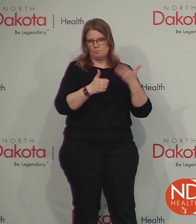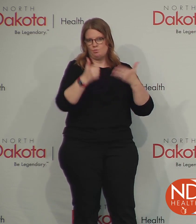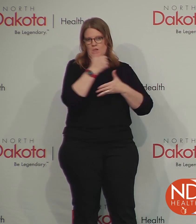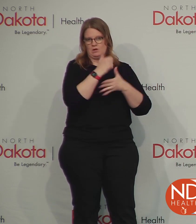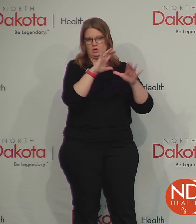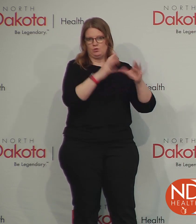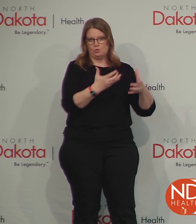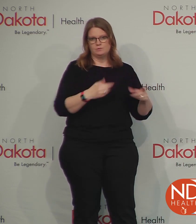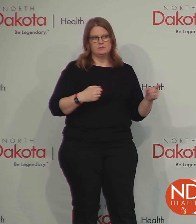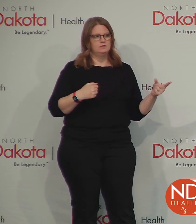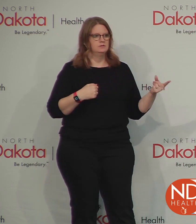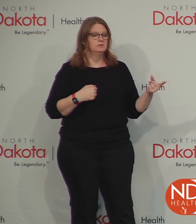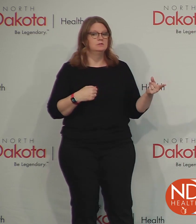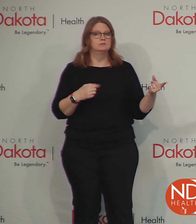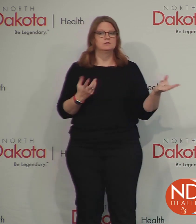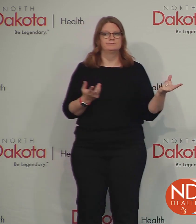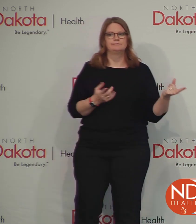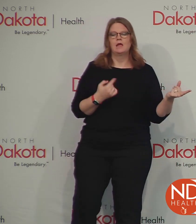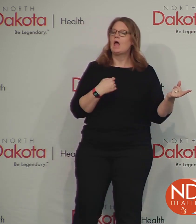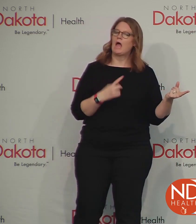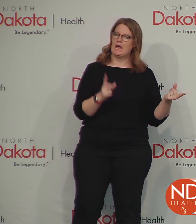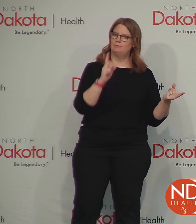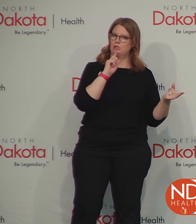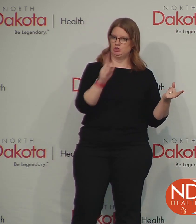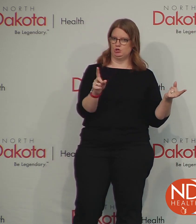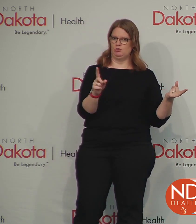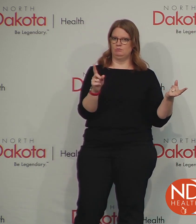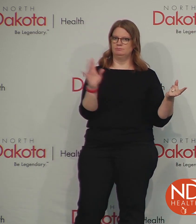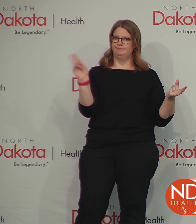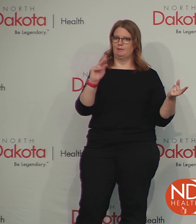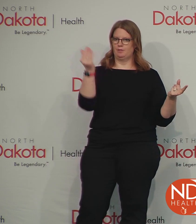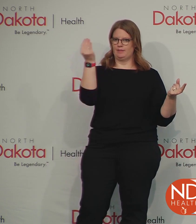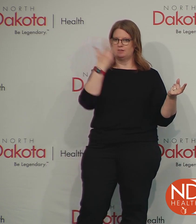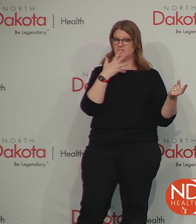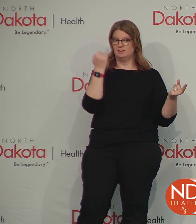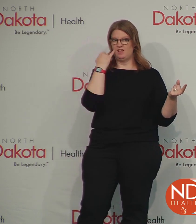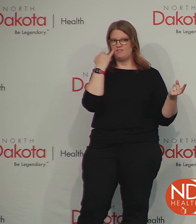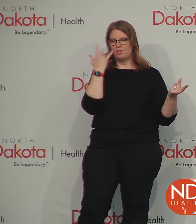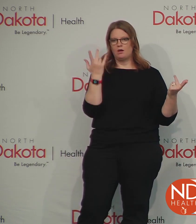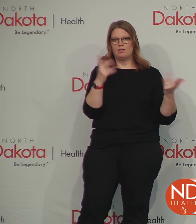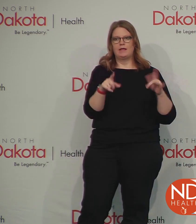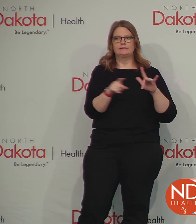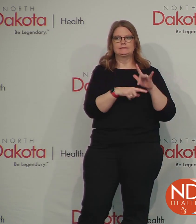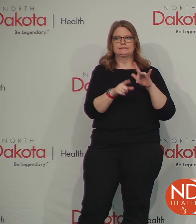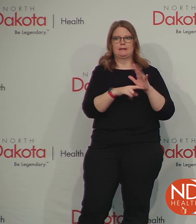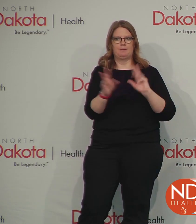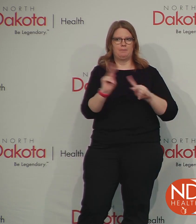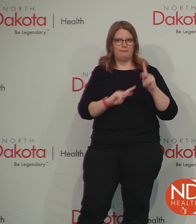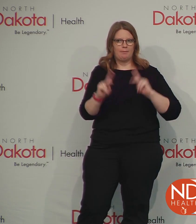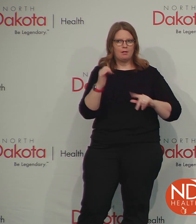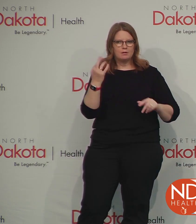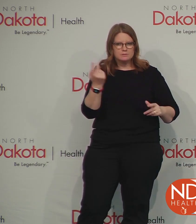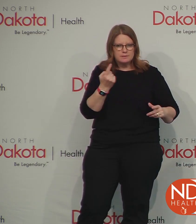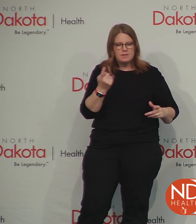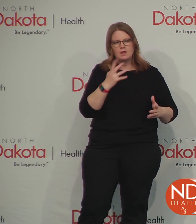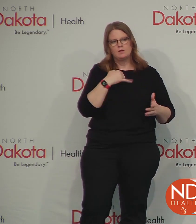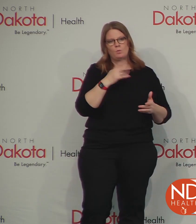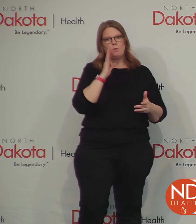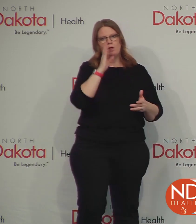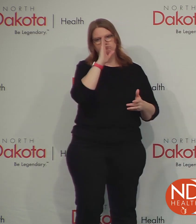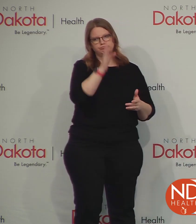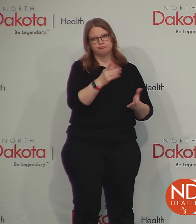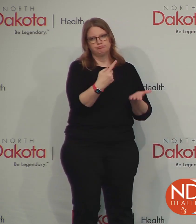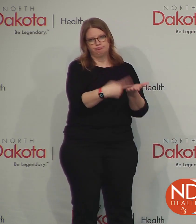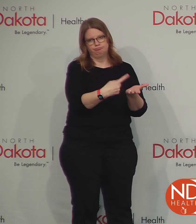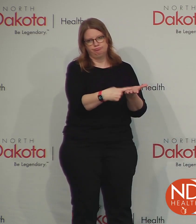I mean, we will definitely hear, I'm sure, from people if they're going outside of the priority groups, and we will address that. And